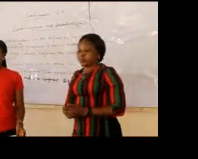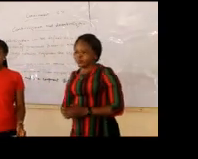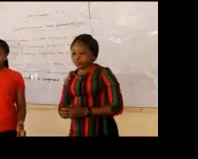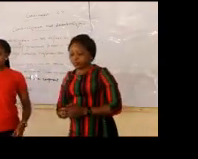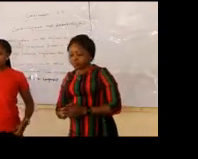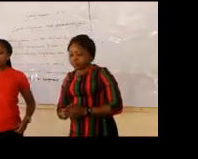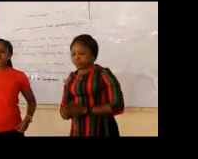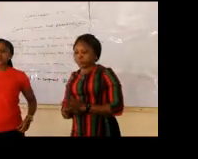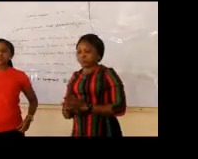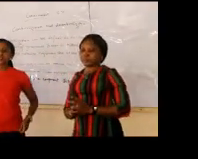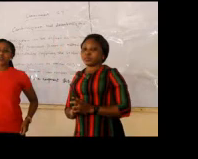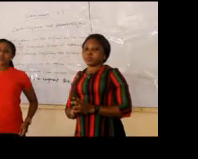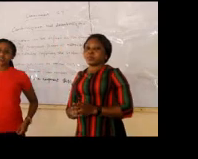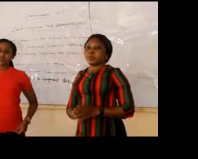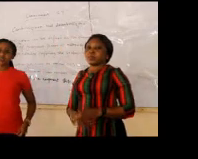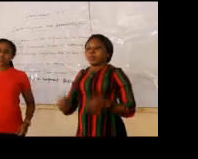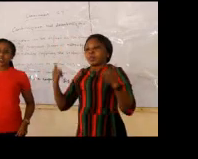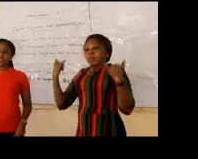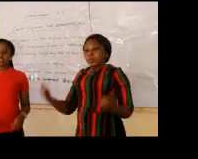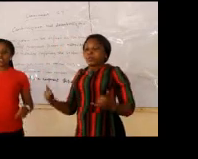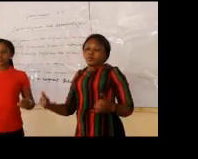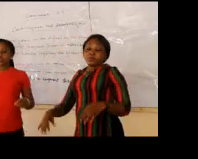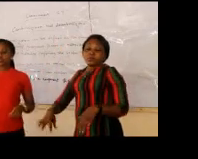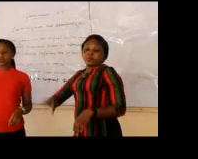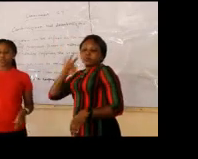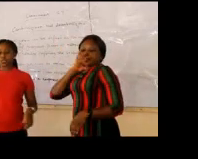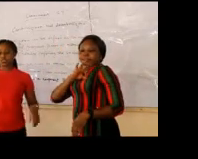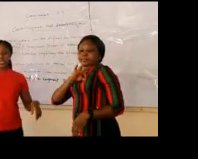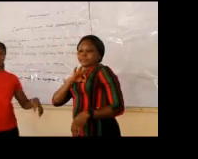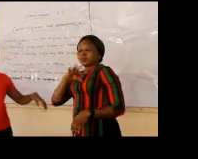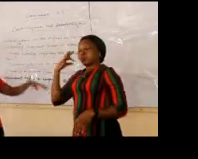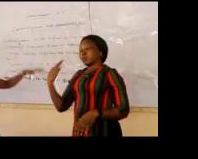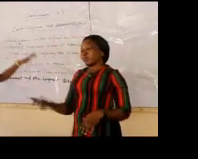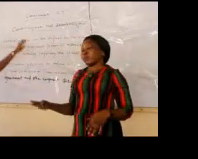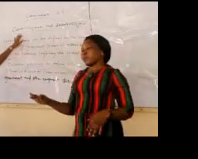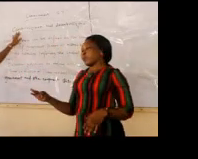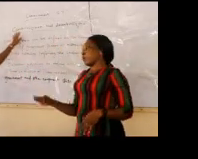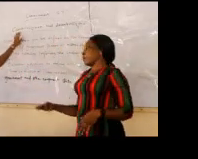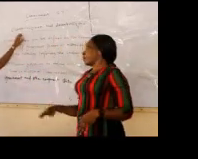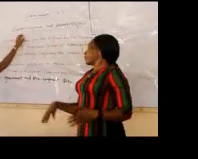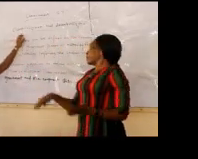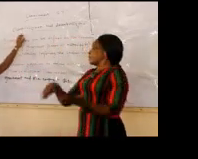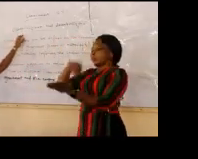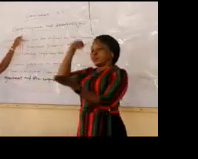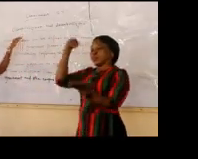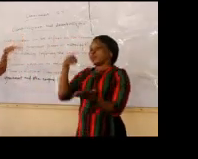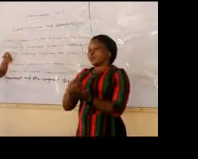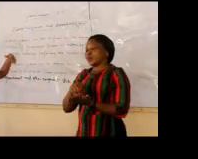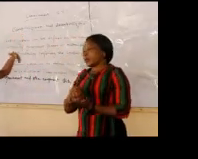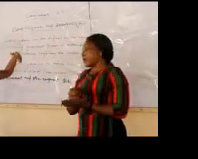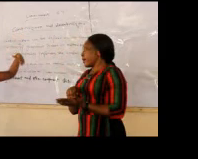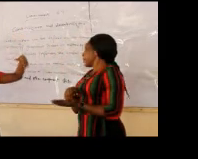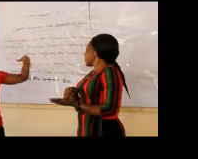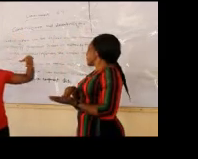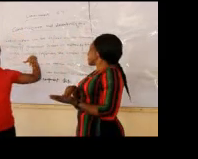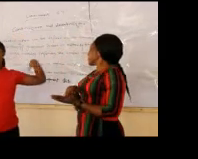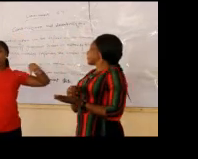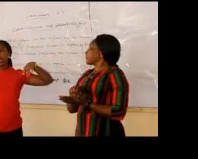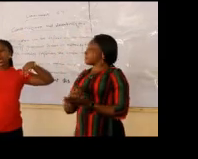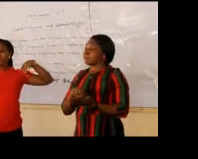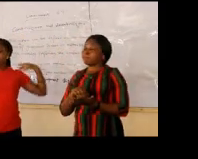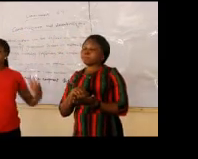Then we're going to see the merits of a centralized administration. That's this one. We're going to see the merits or